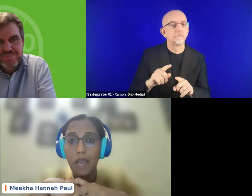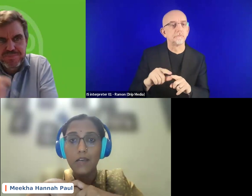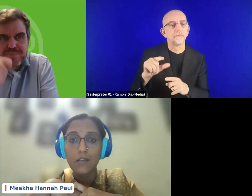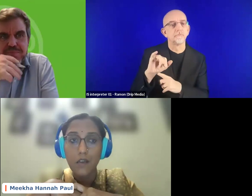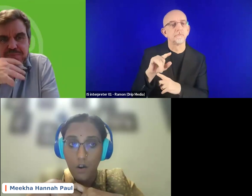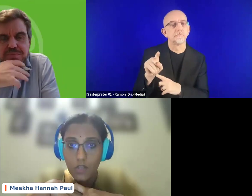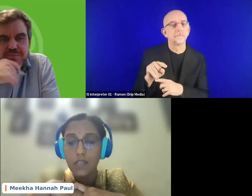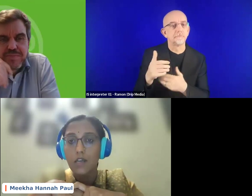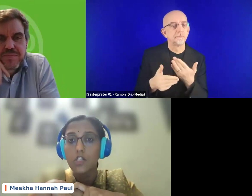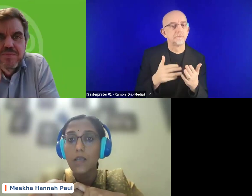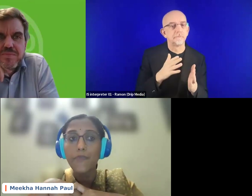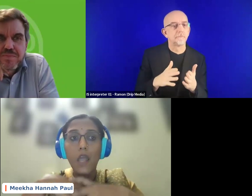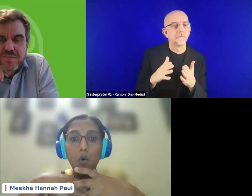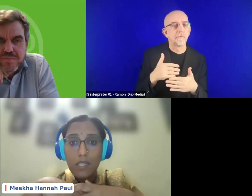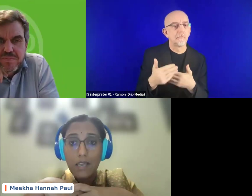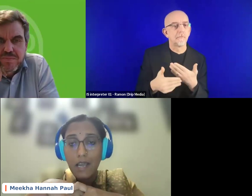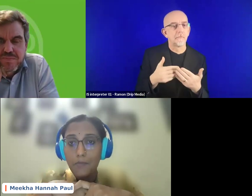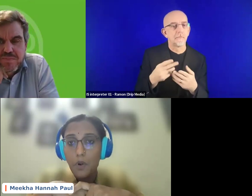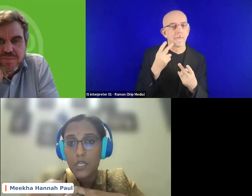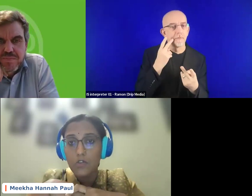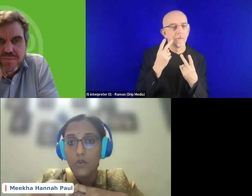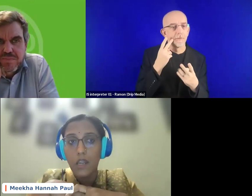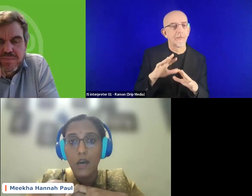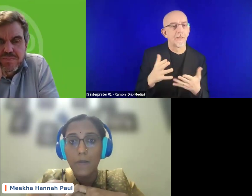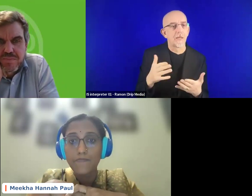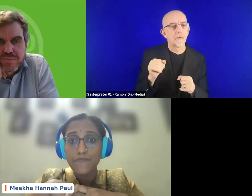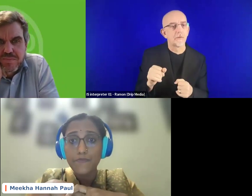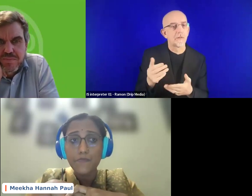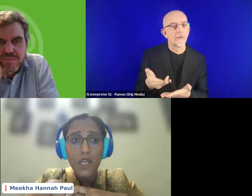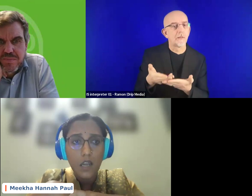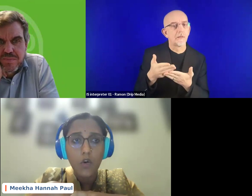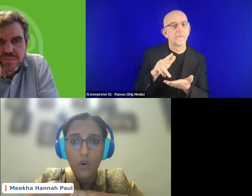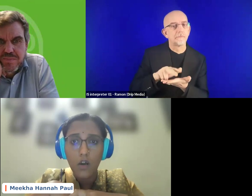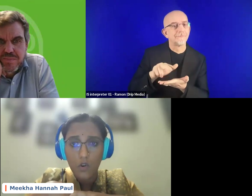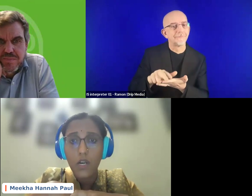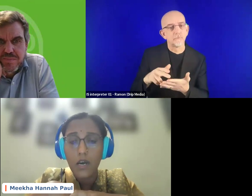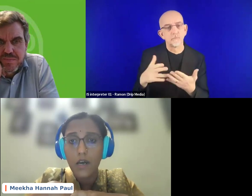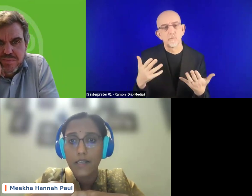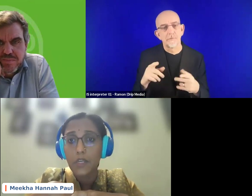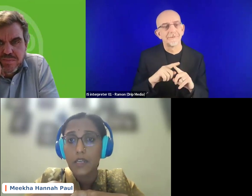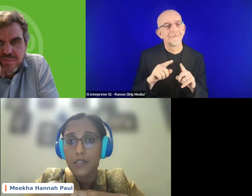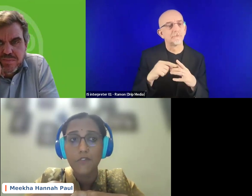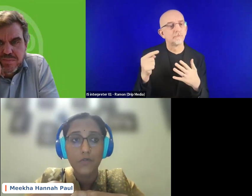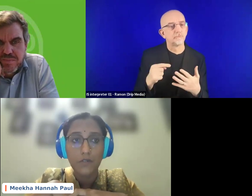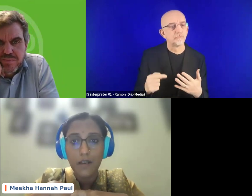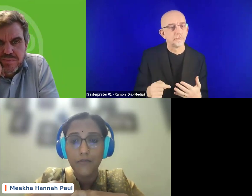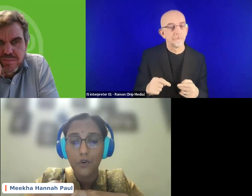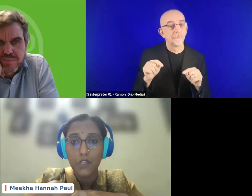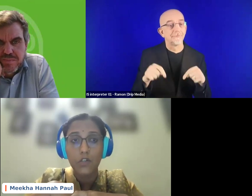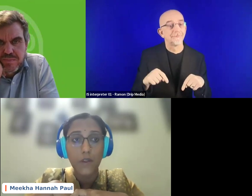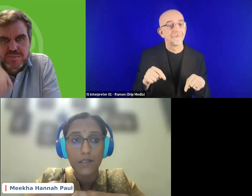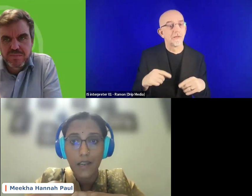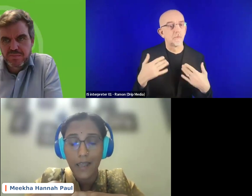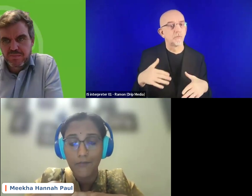Today, it is practiced across the country. We then had a project during the Corona experience, which was